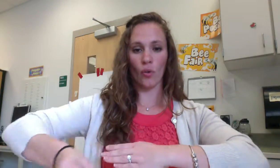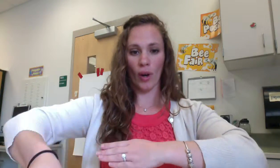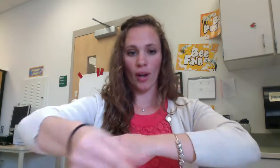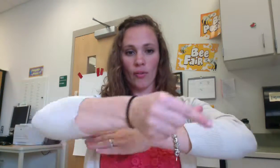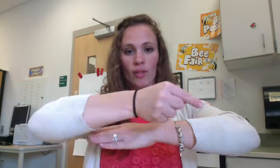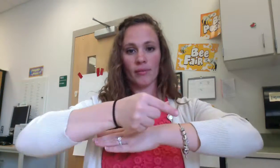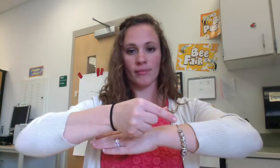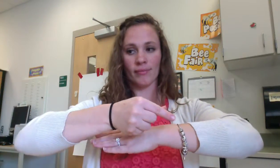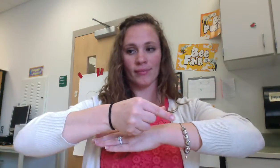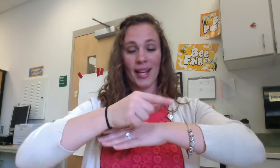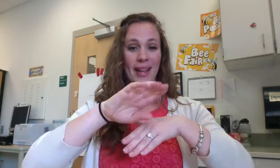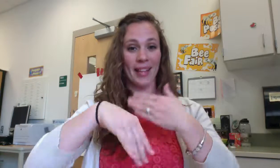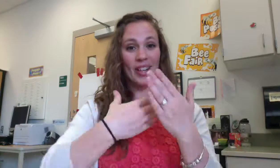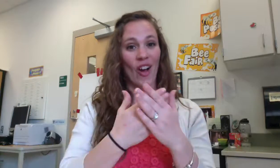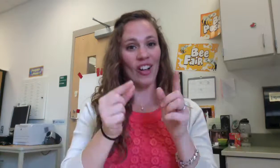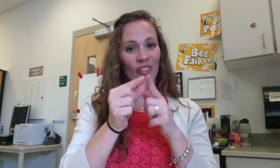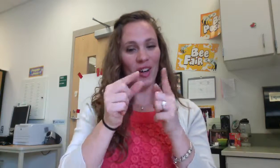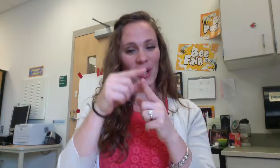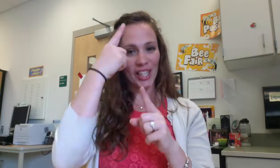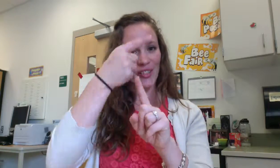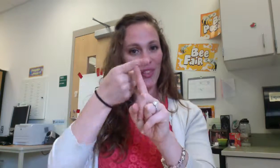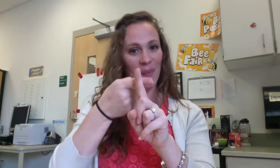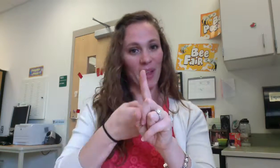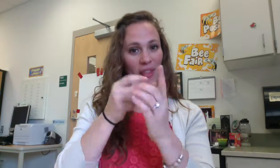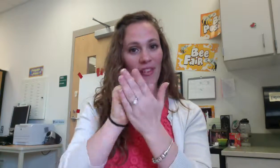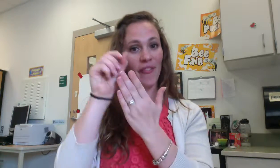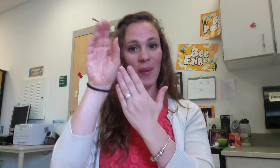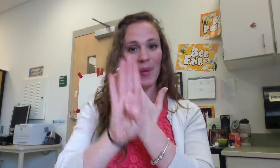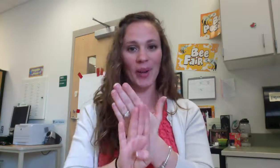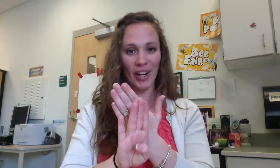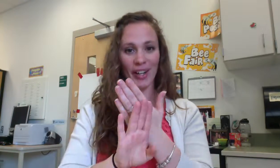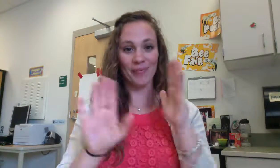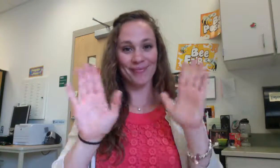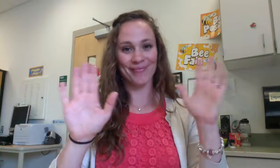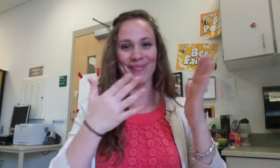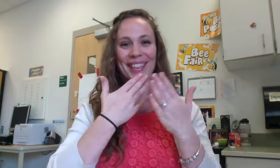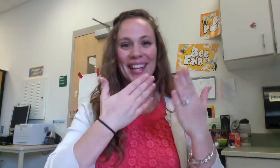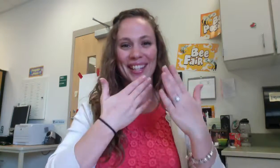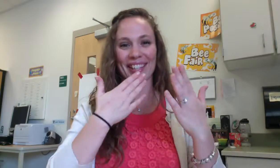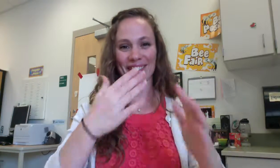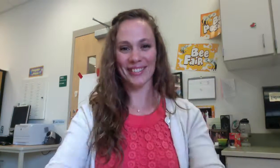Ground. And that's all of our words for the month of February. Thank you.